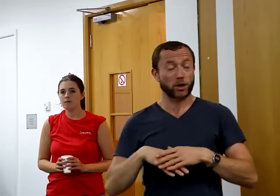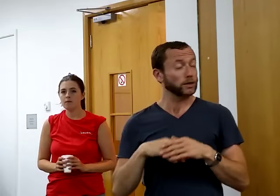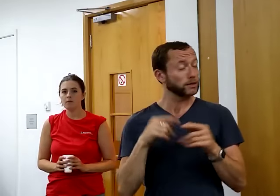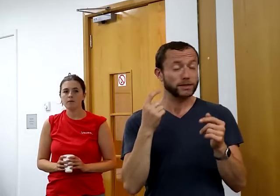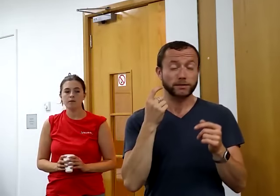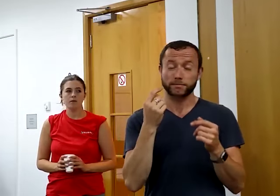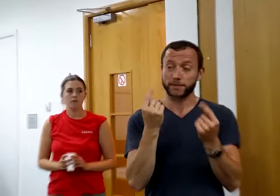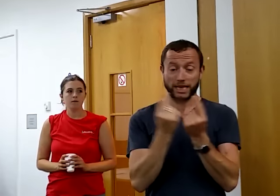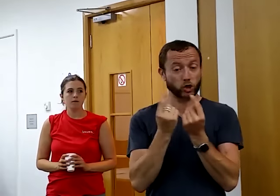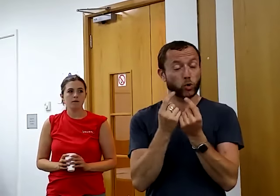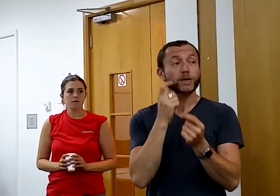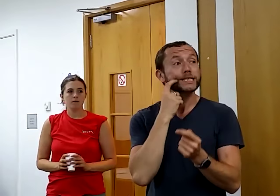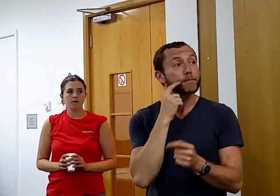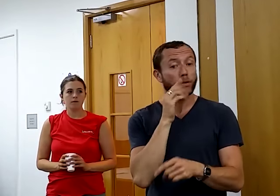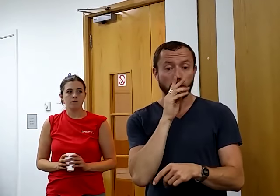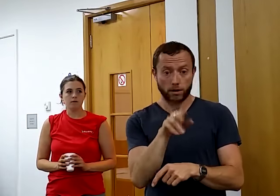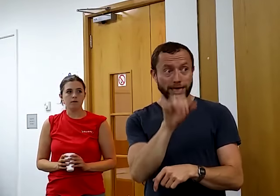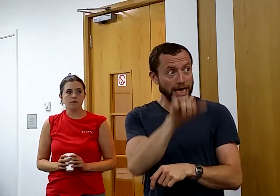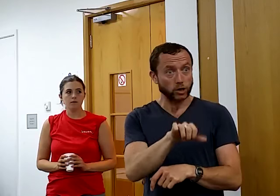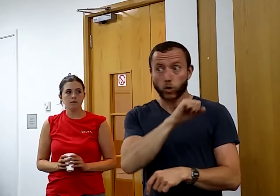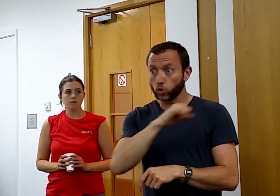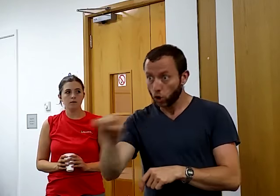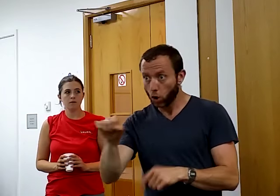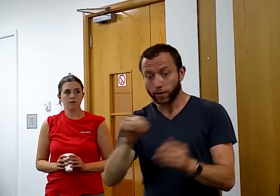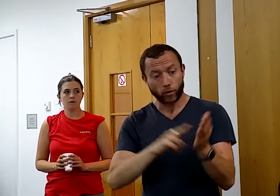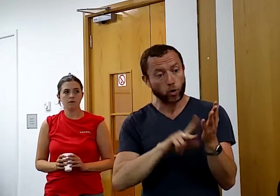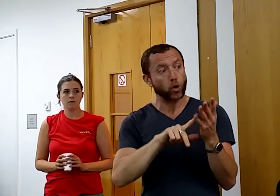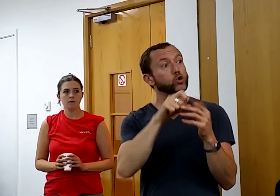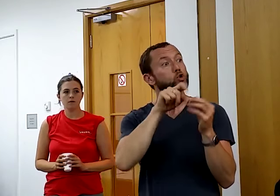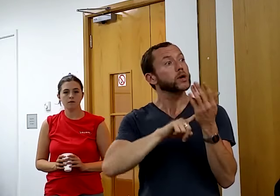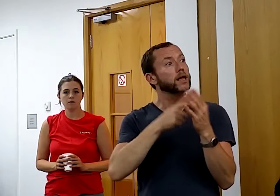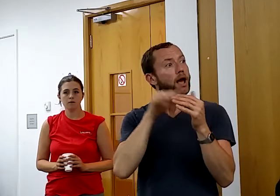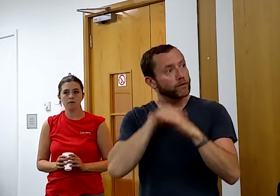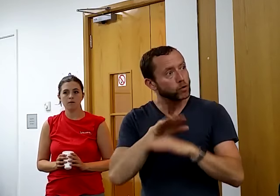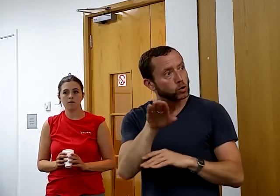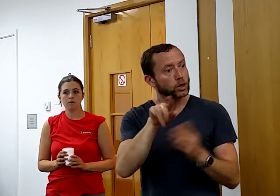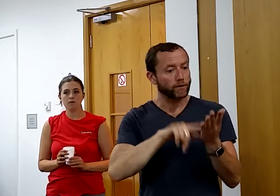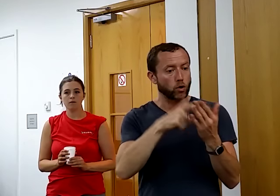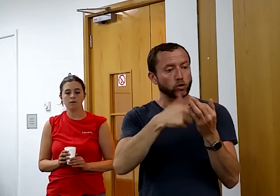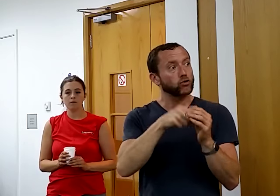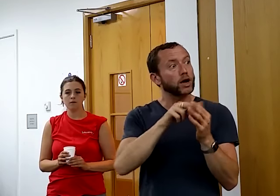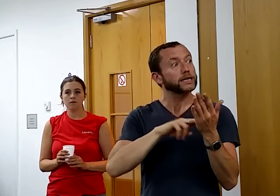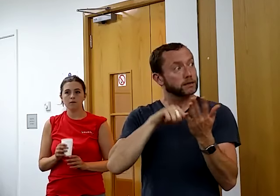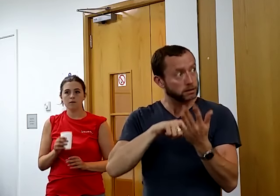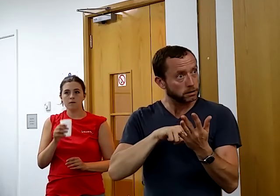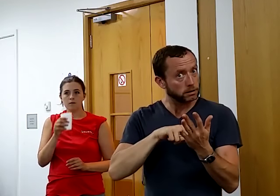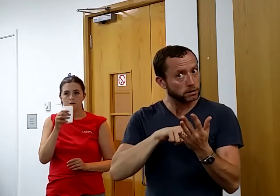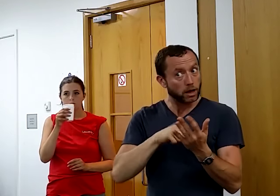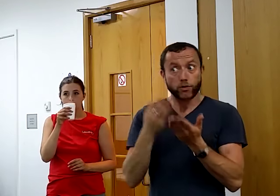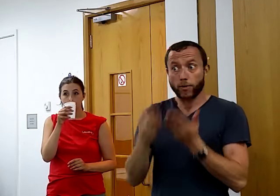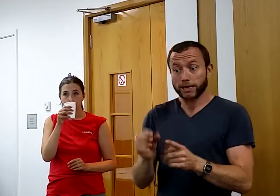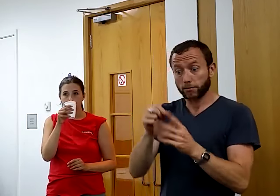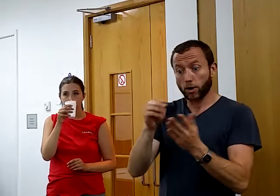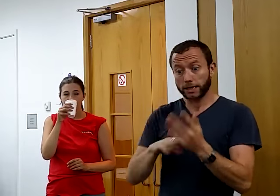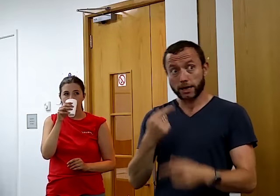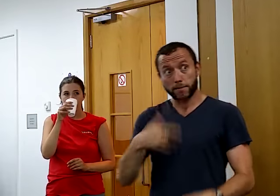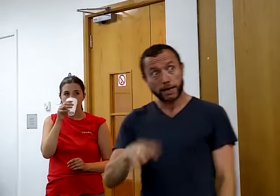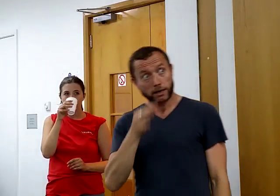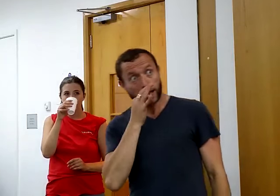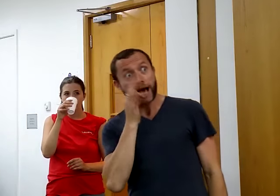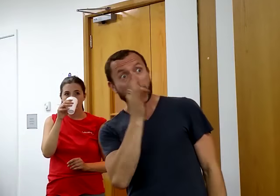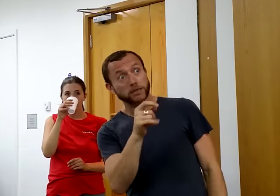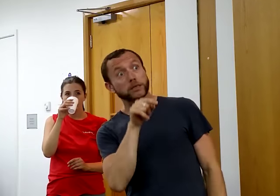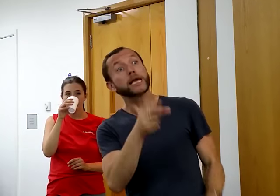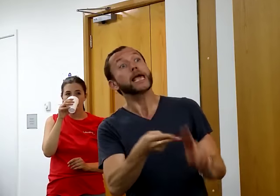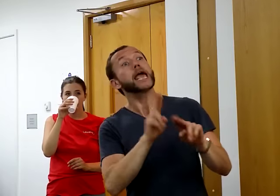issue. When the present Prime Minister was asked, would you give